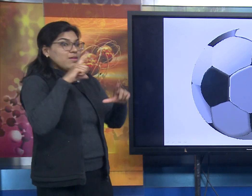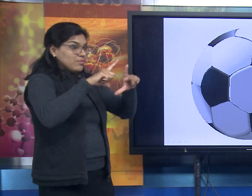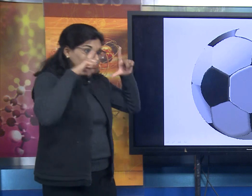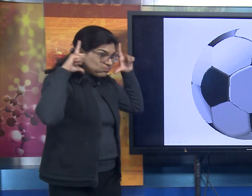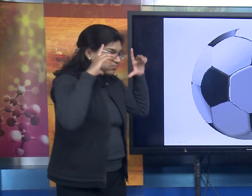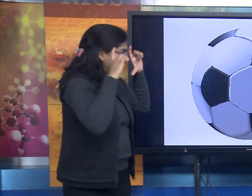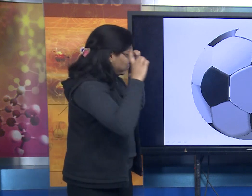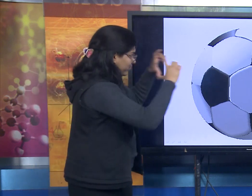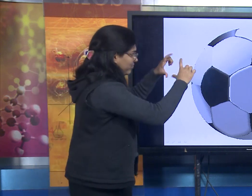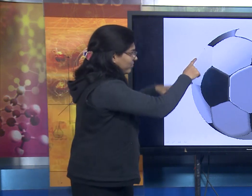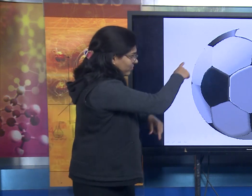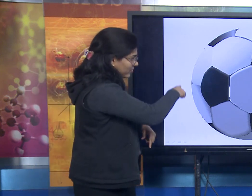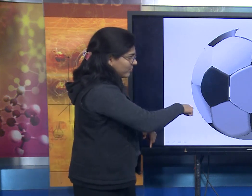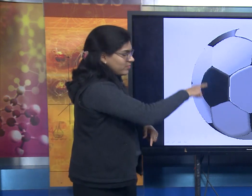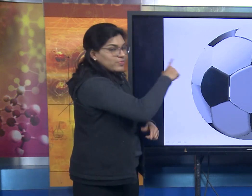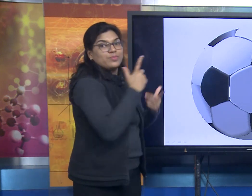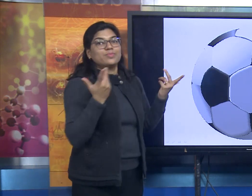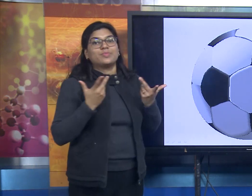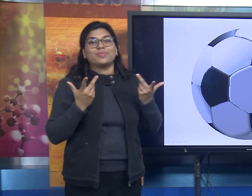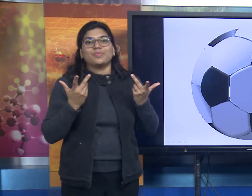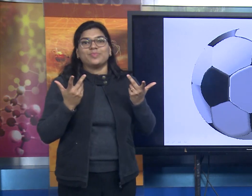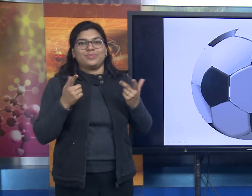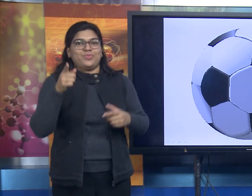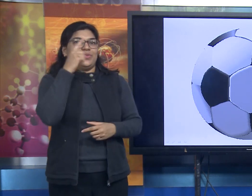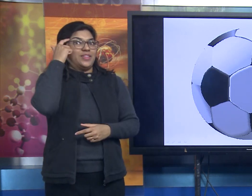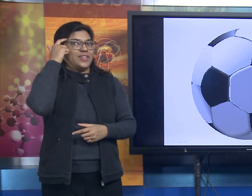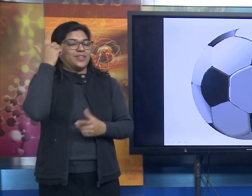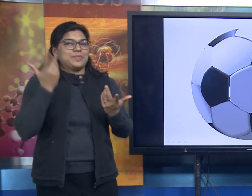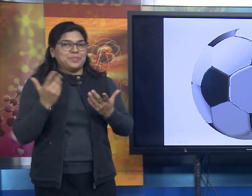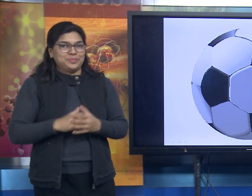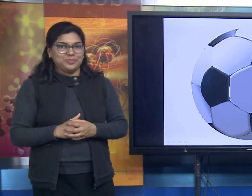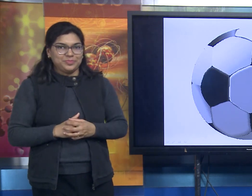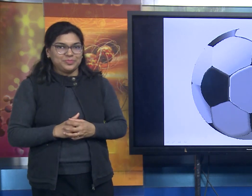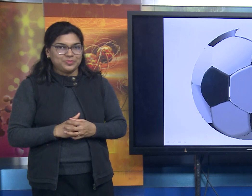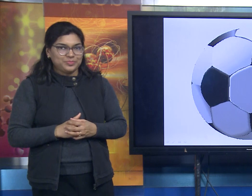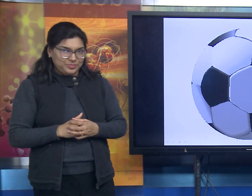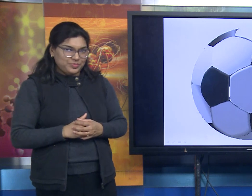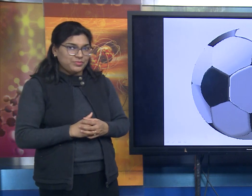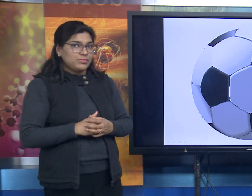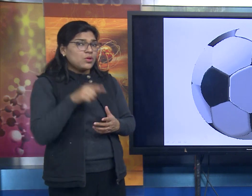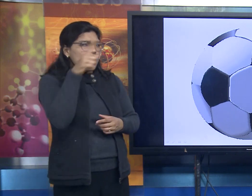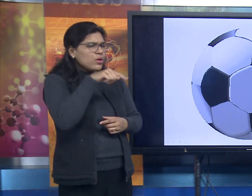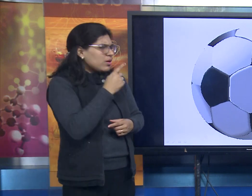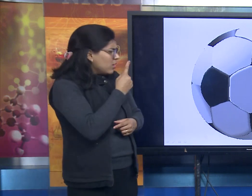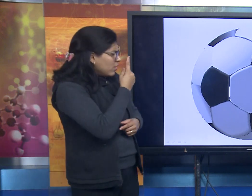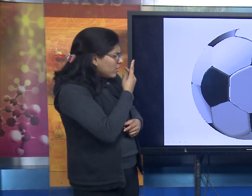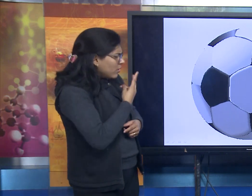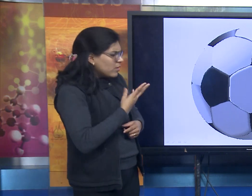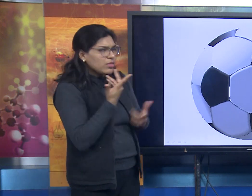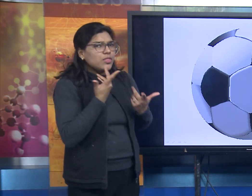Don't see the full image. You look inside this. What are the number of